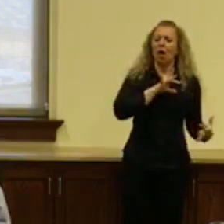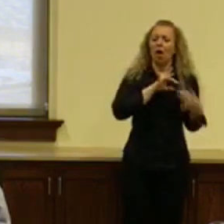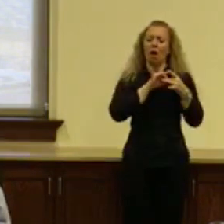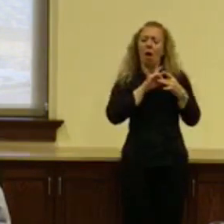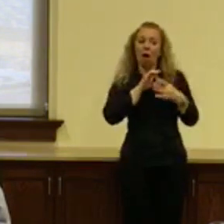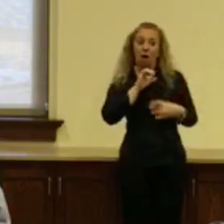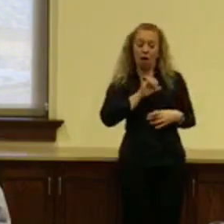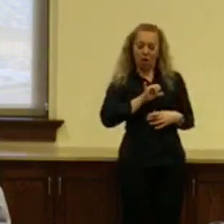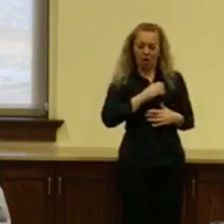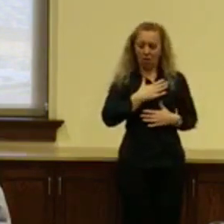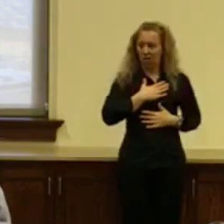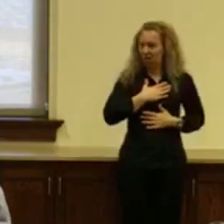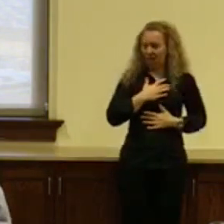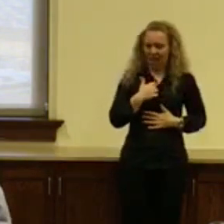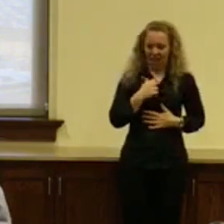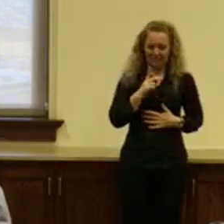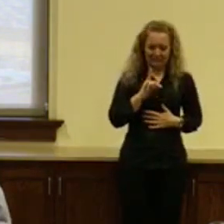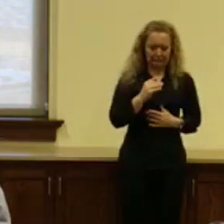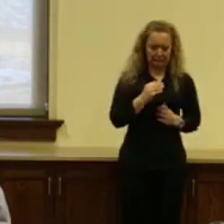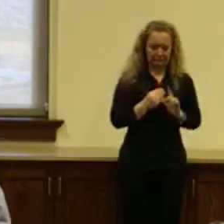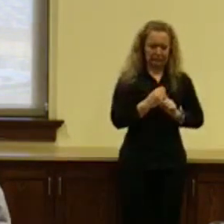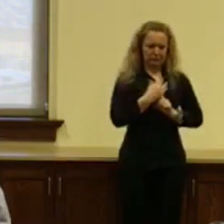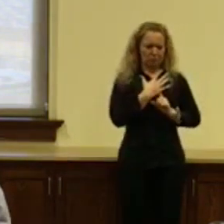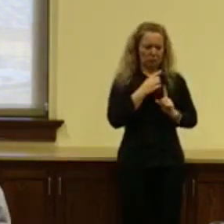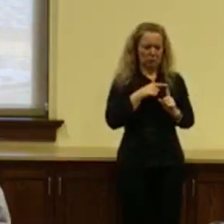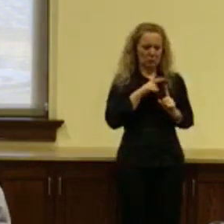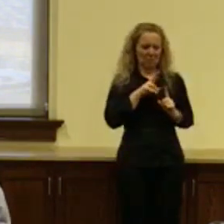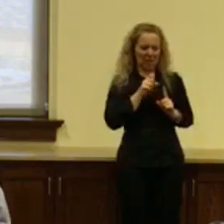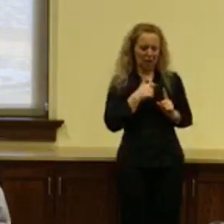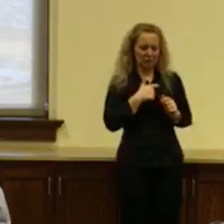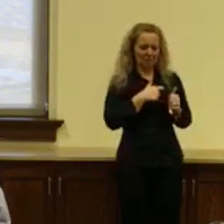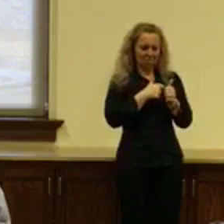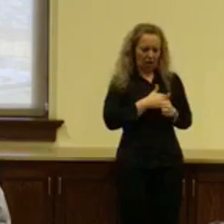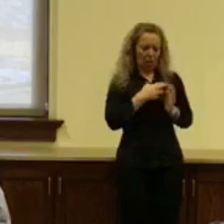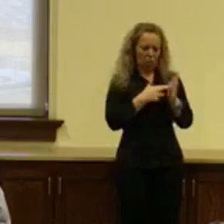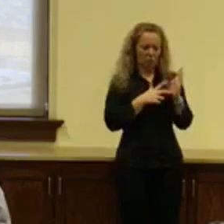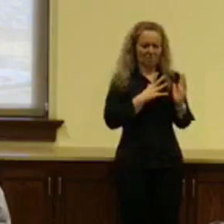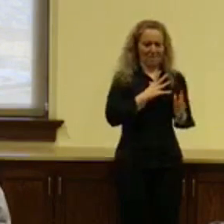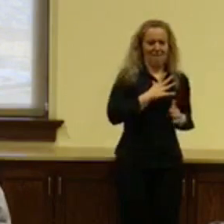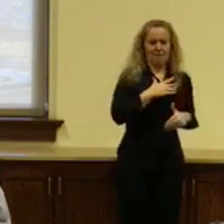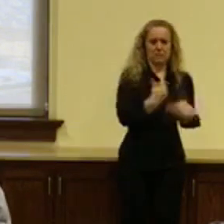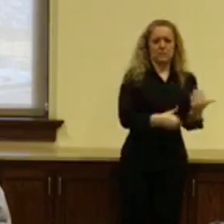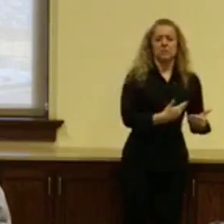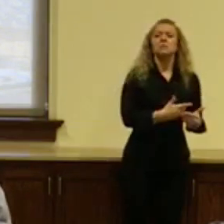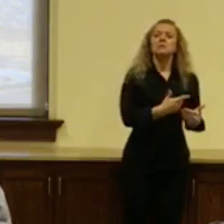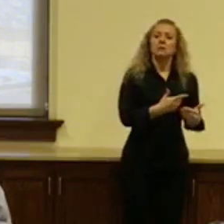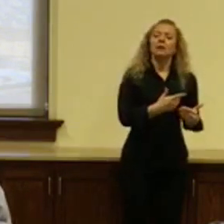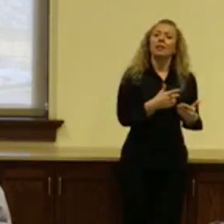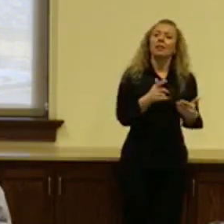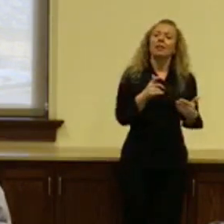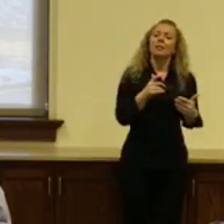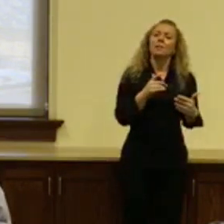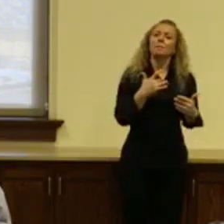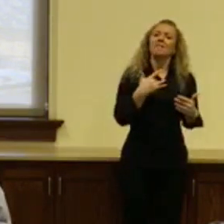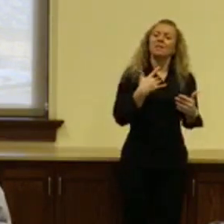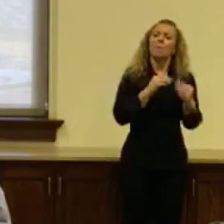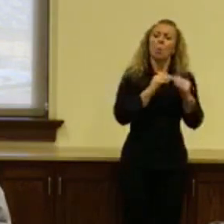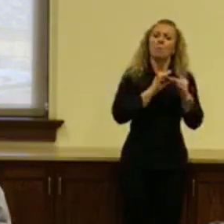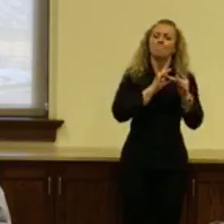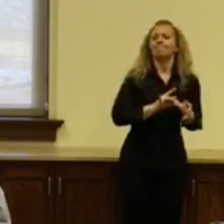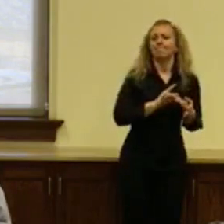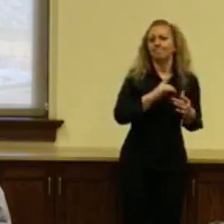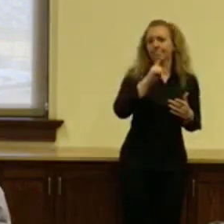I have been exposed, and we think that keeps people following the instructions probably a little more closely. So